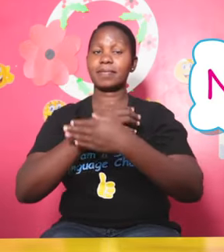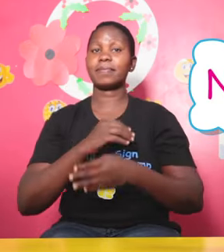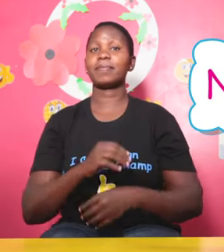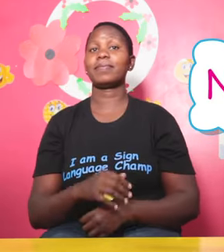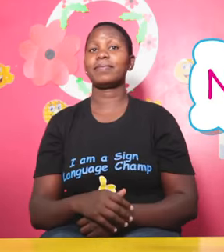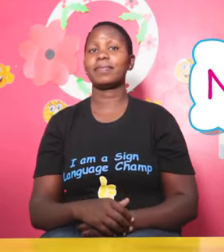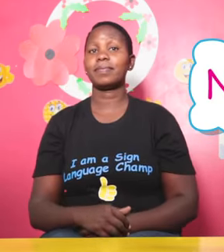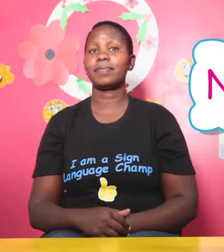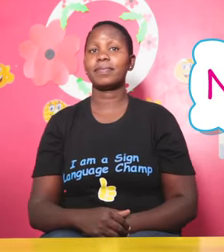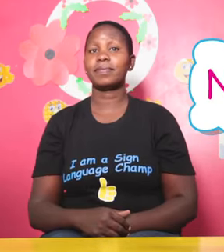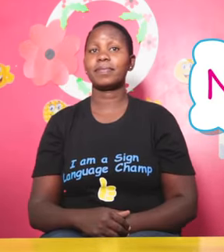Night,